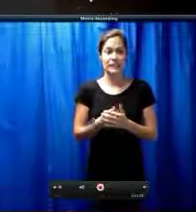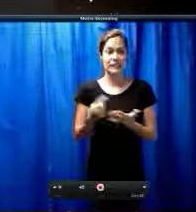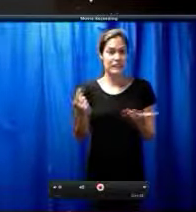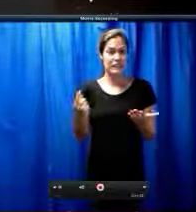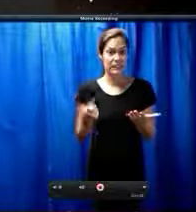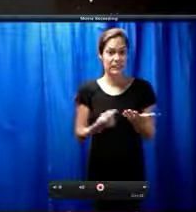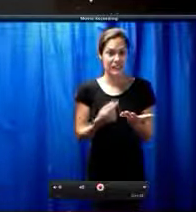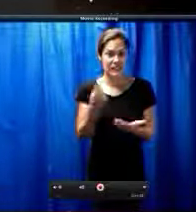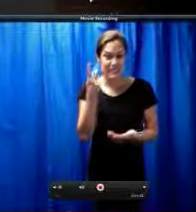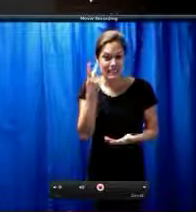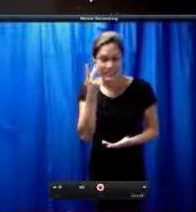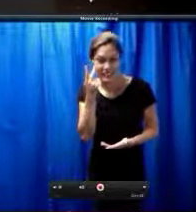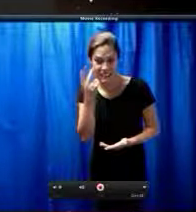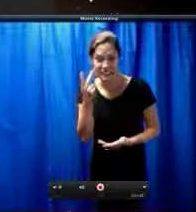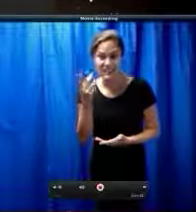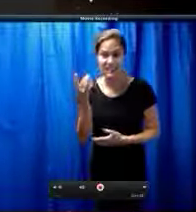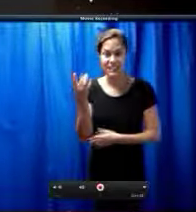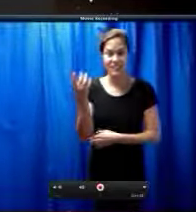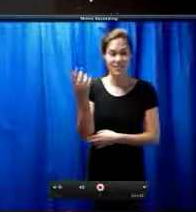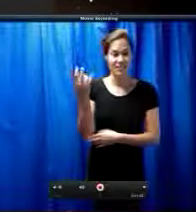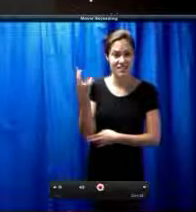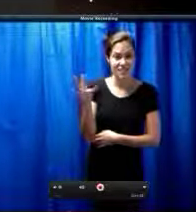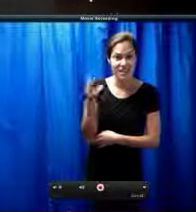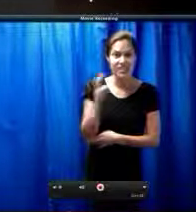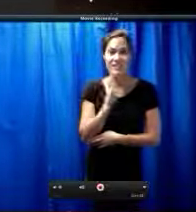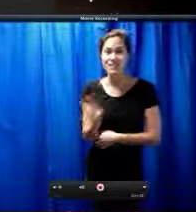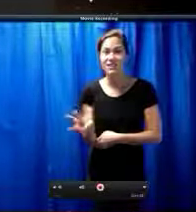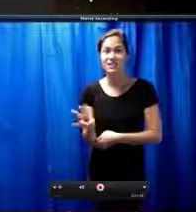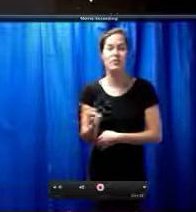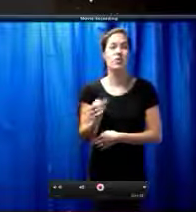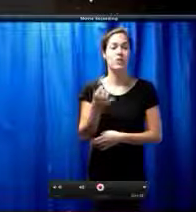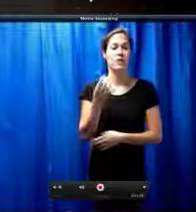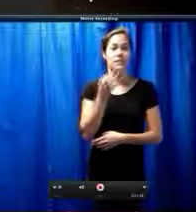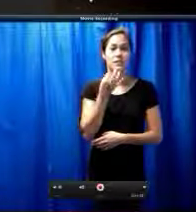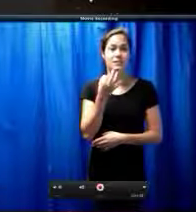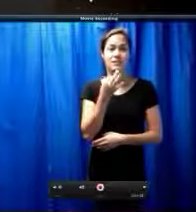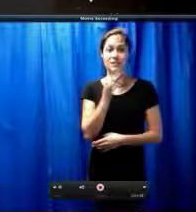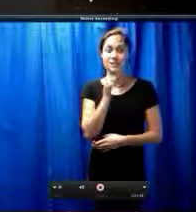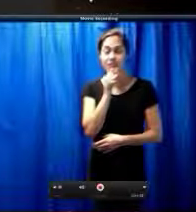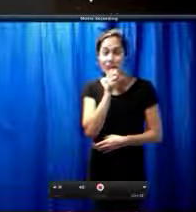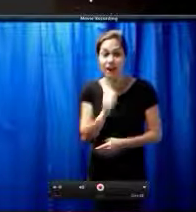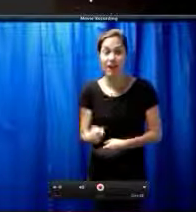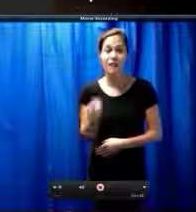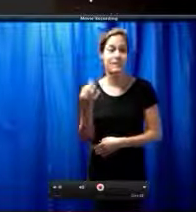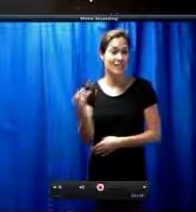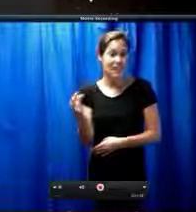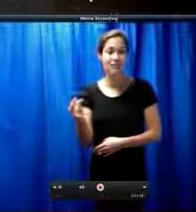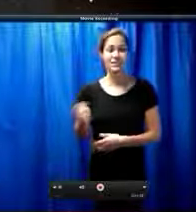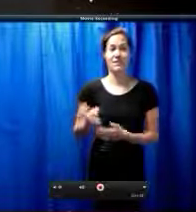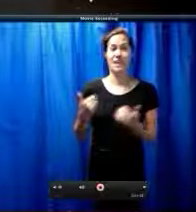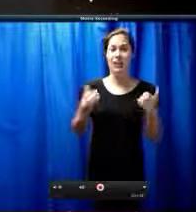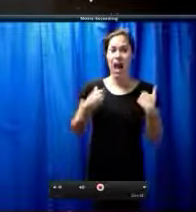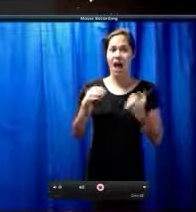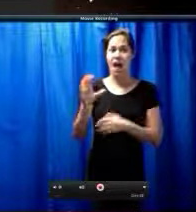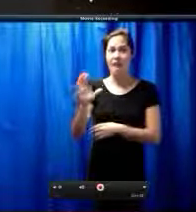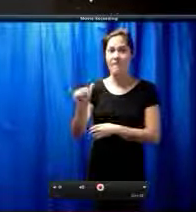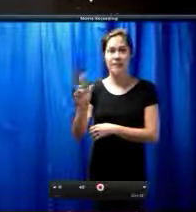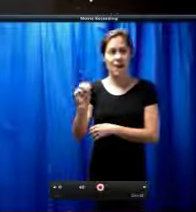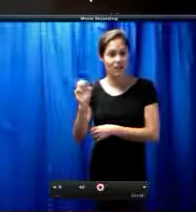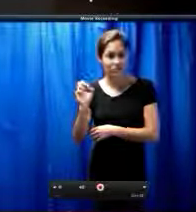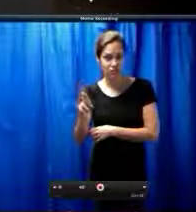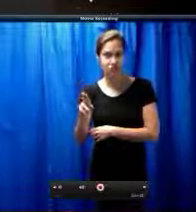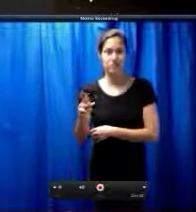seeing 19-year-olds, 23-year-olds that have died of oral cancer. So if you're even curious about it, get on the Oral Cancer Foundation site and it'll show